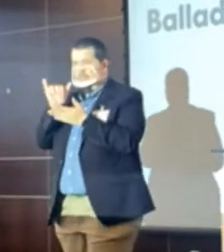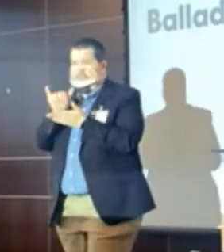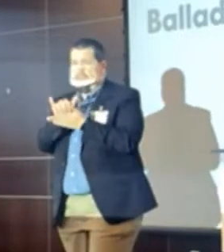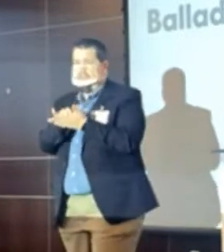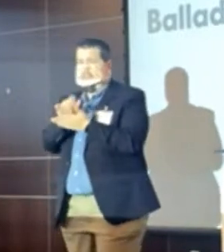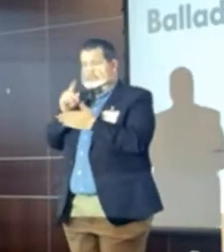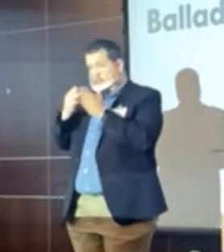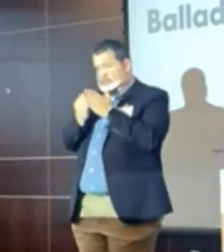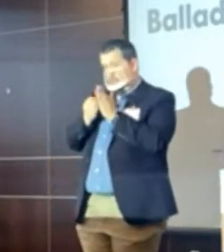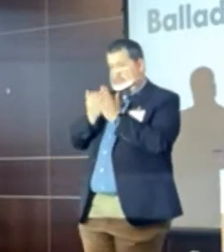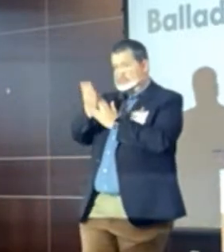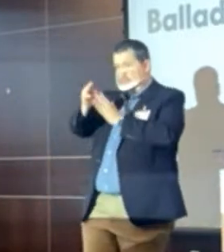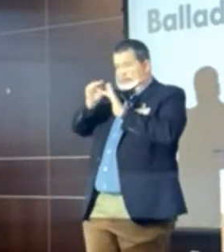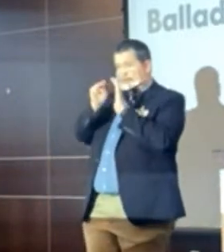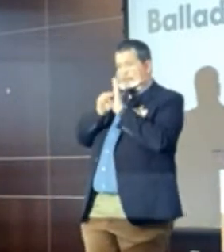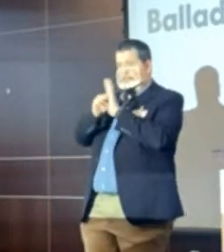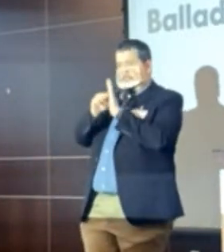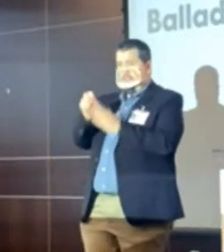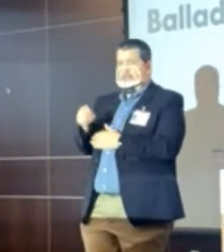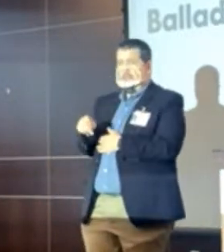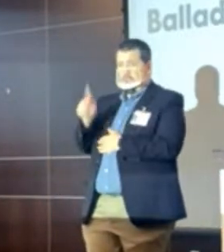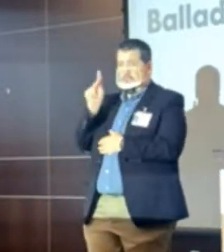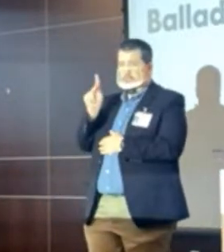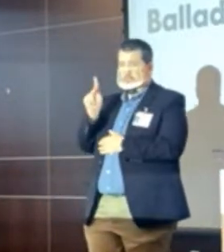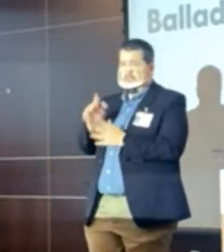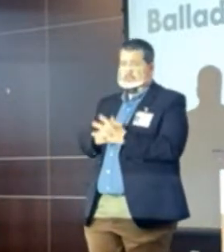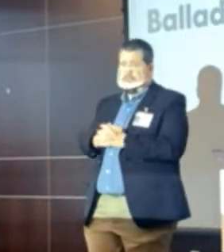through our modeling opportunities.